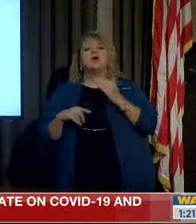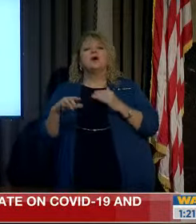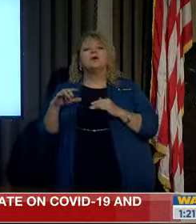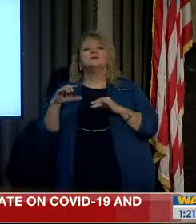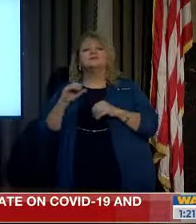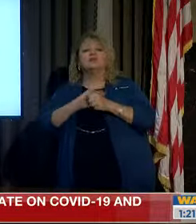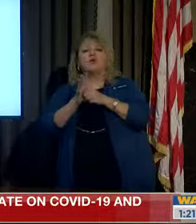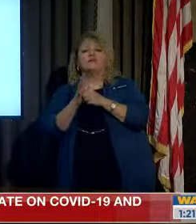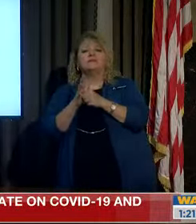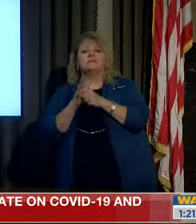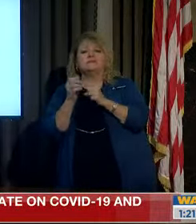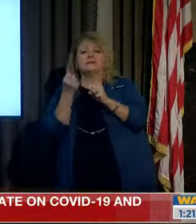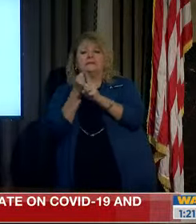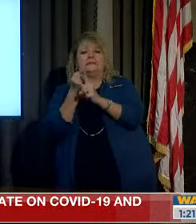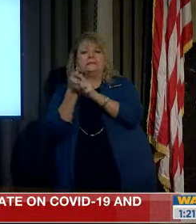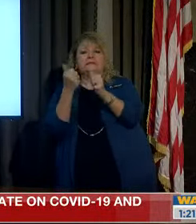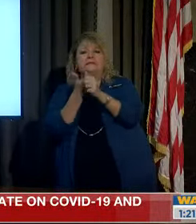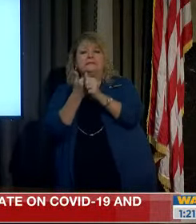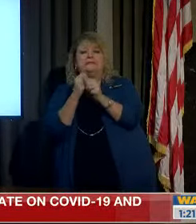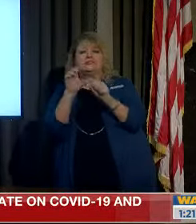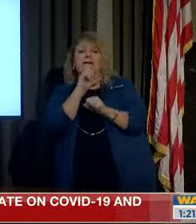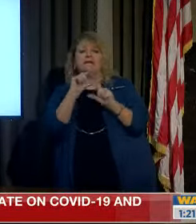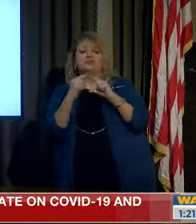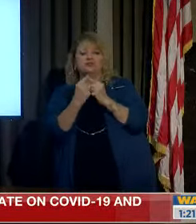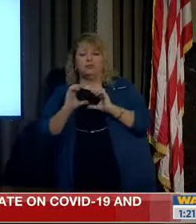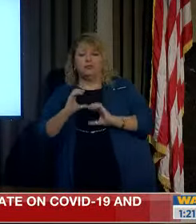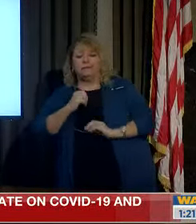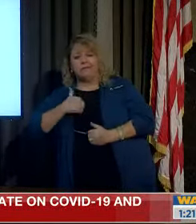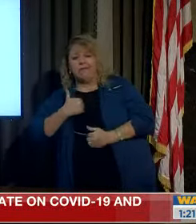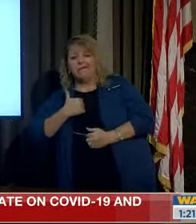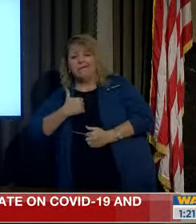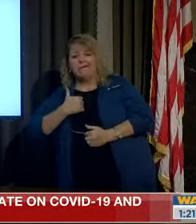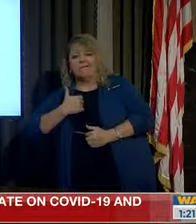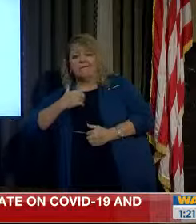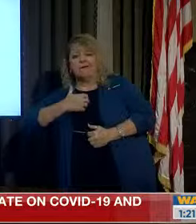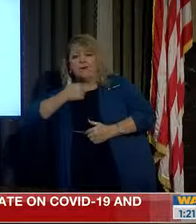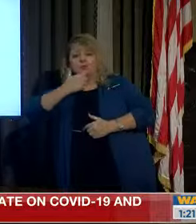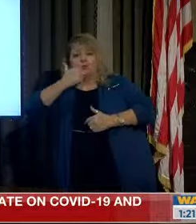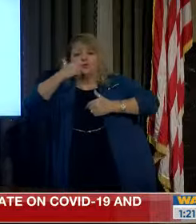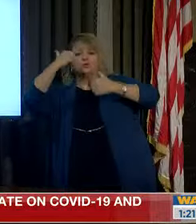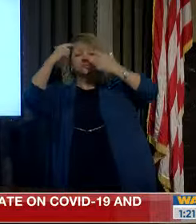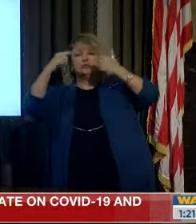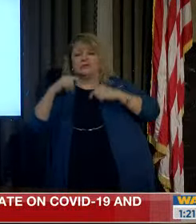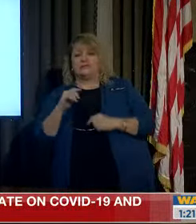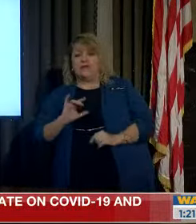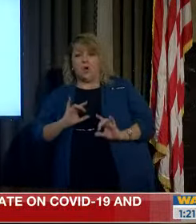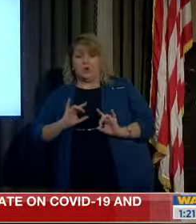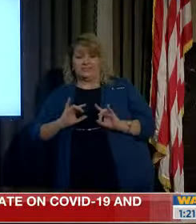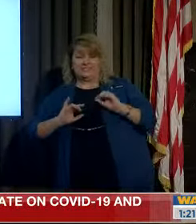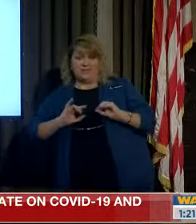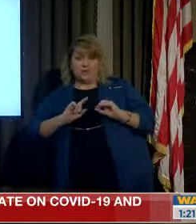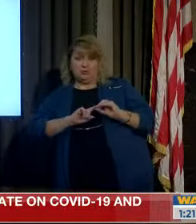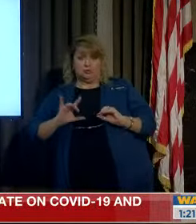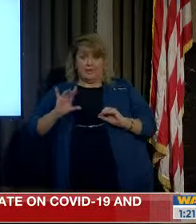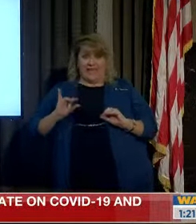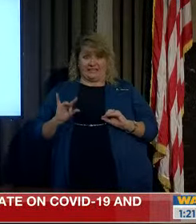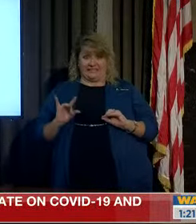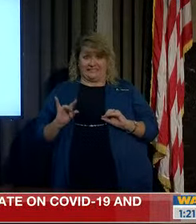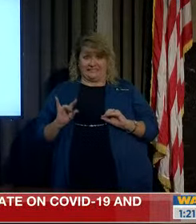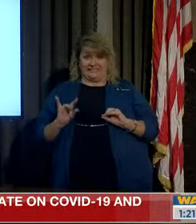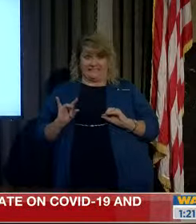And through this last surge, the youngest age group, 0 through 18 years old, has